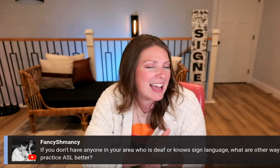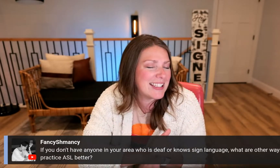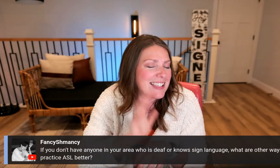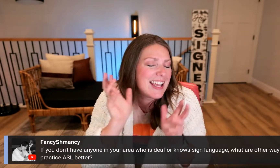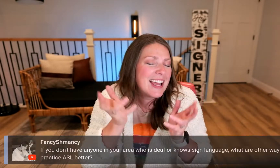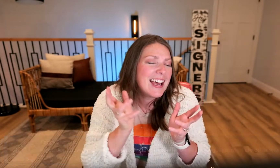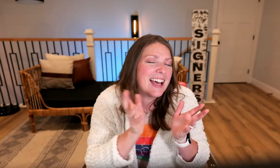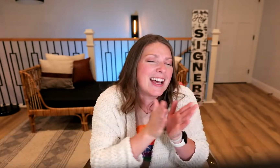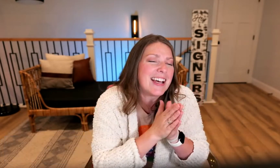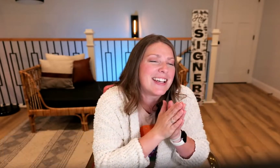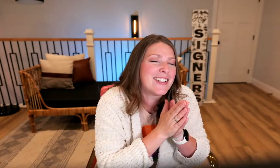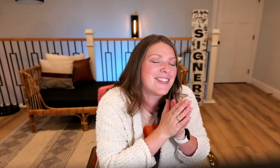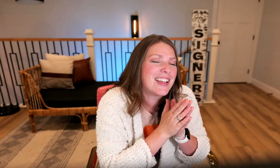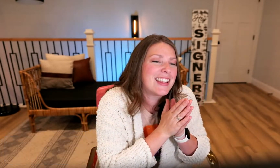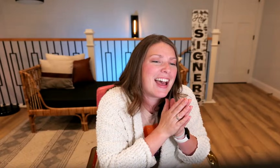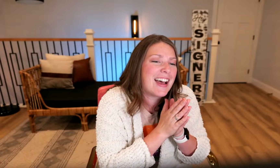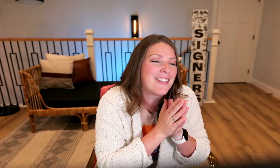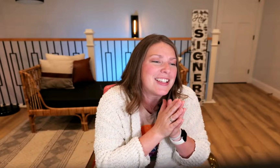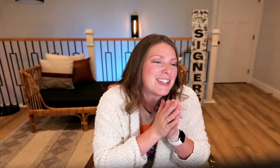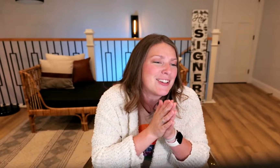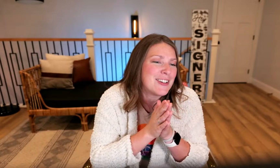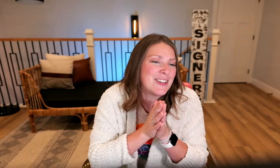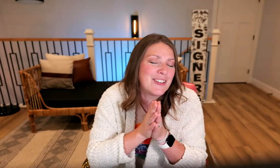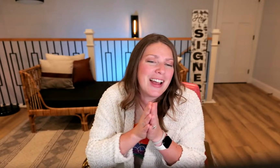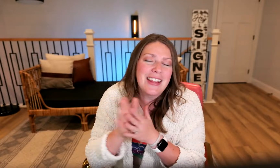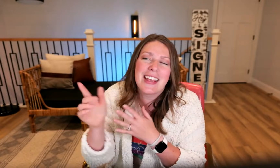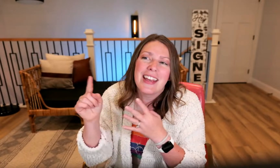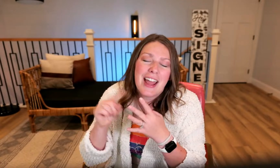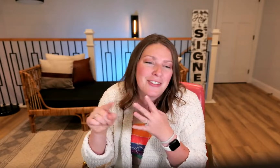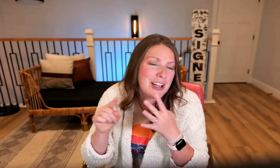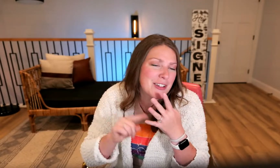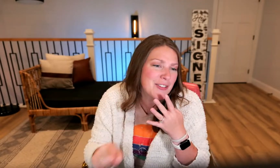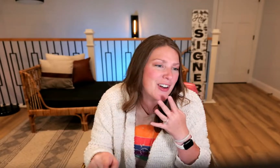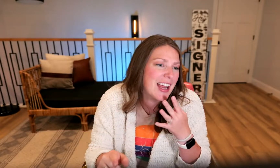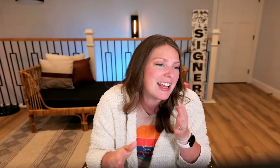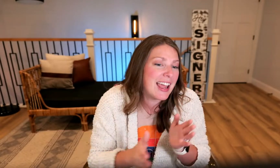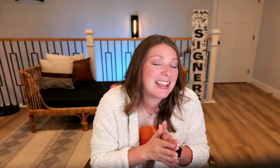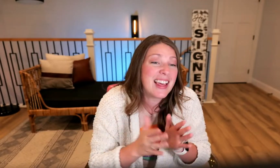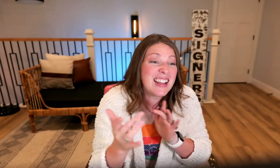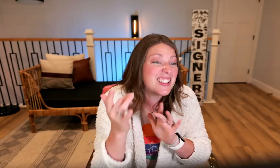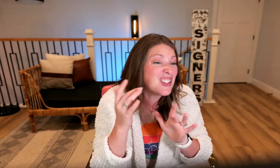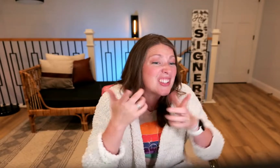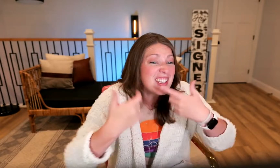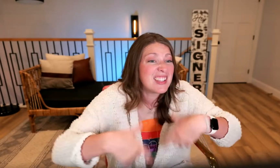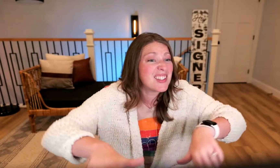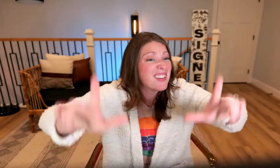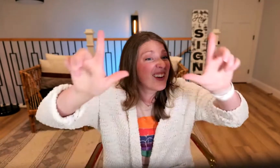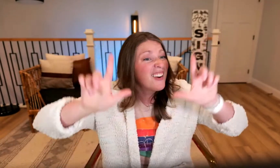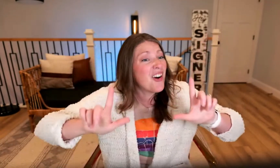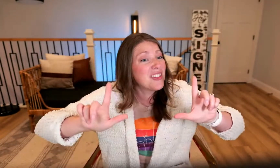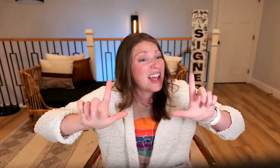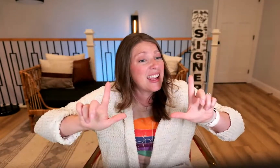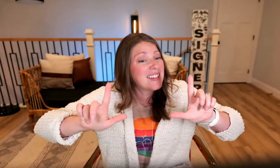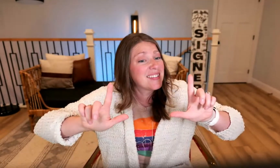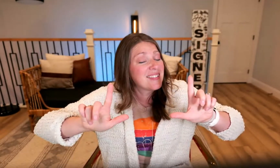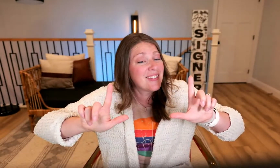chats that we do, and then every other Friday that it's online,